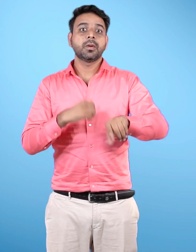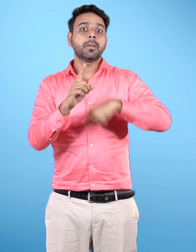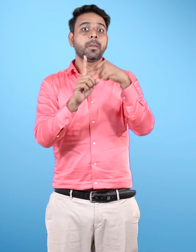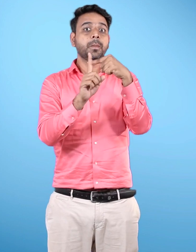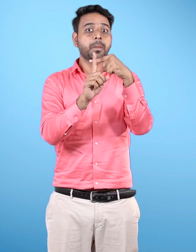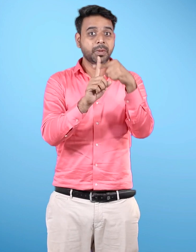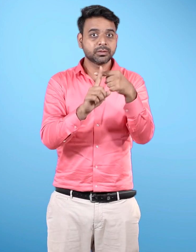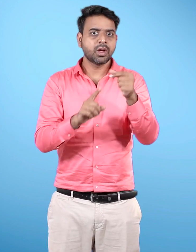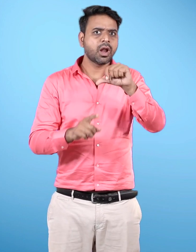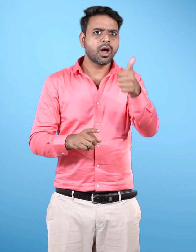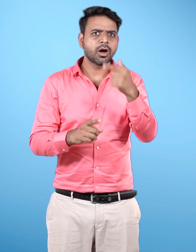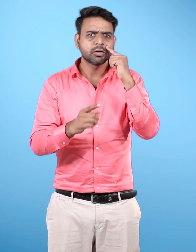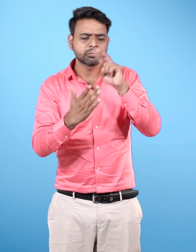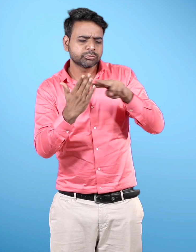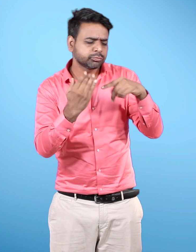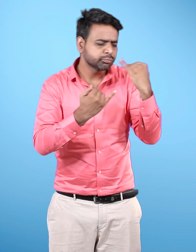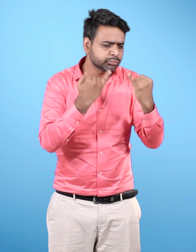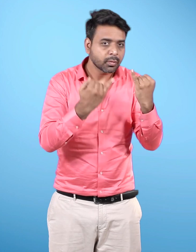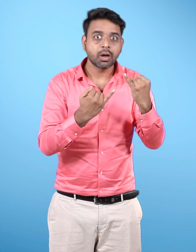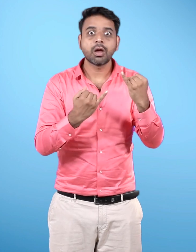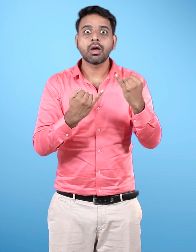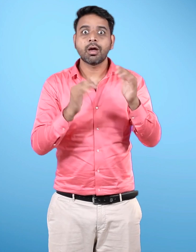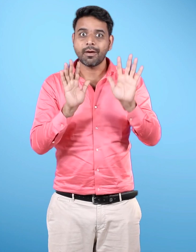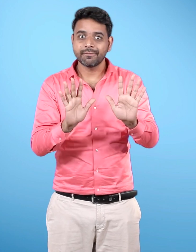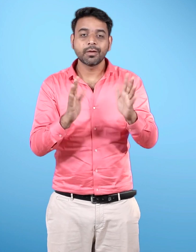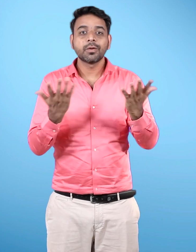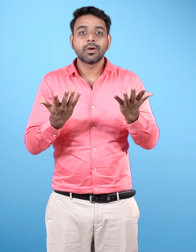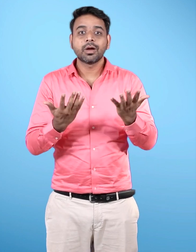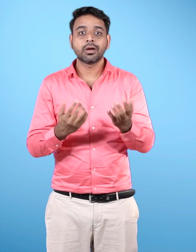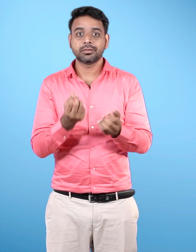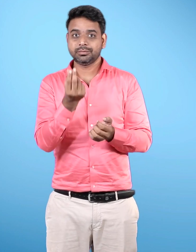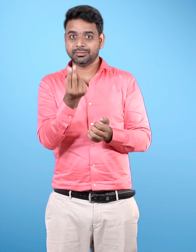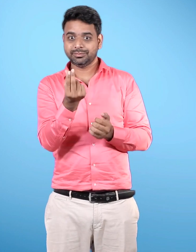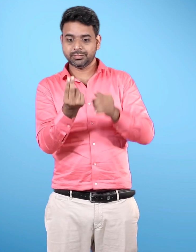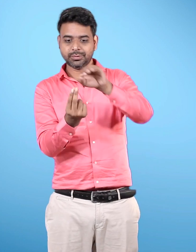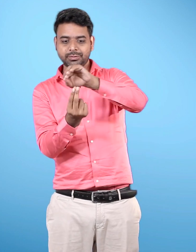You may also find out about Thomas Alva Edison, who invented the electric bulb.